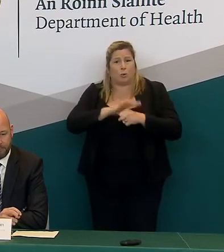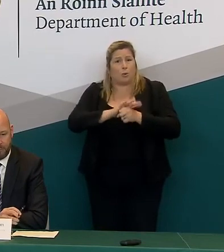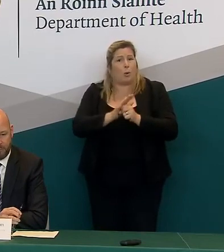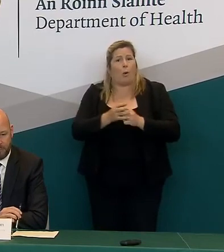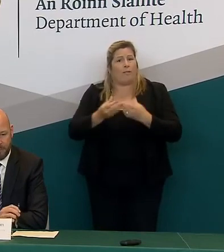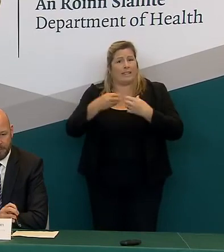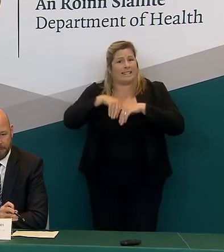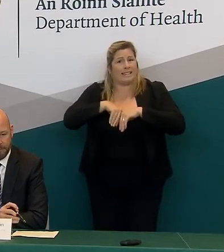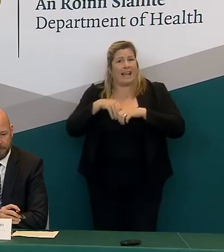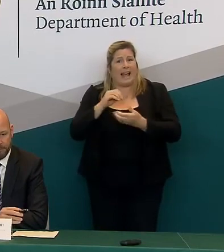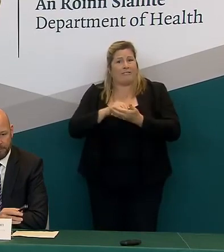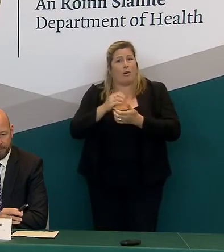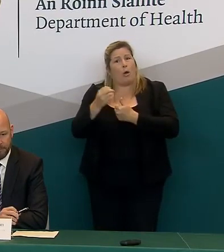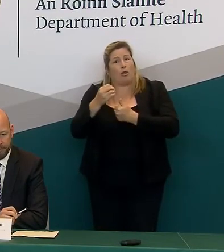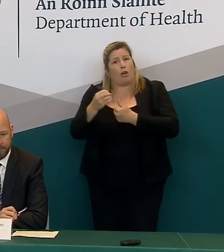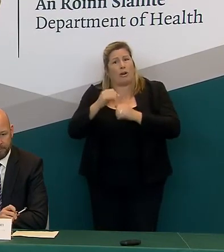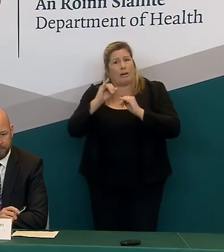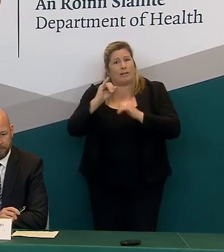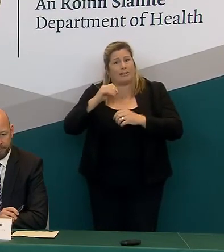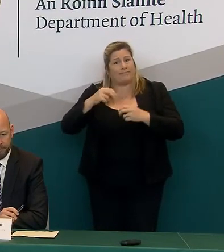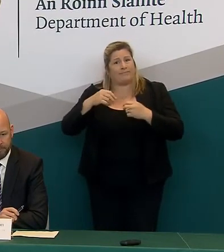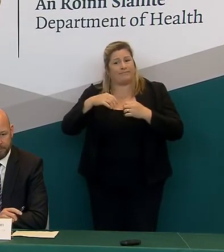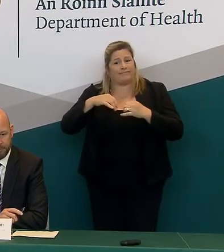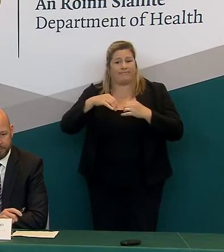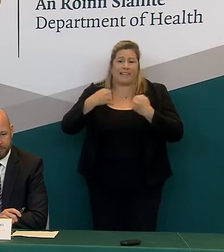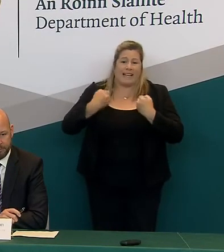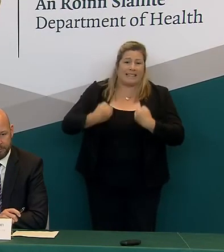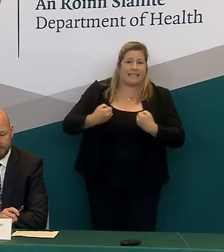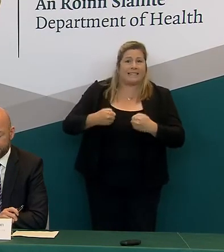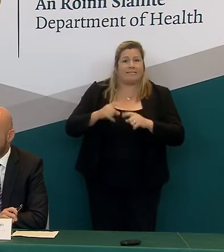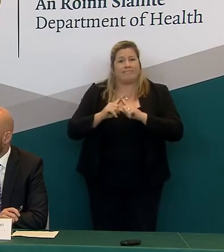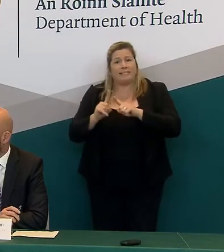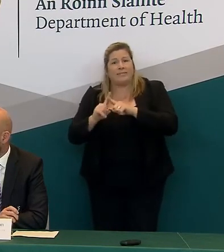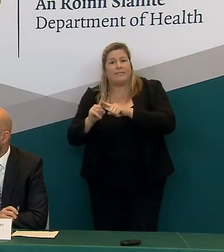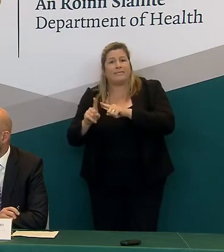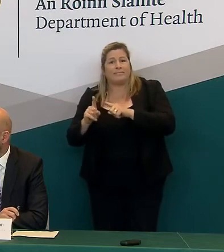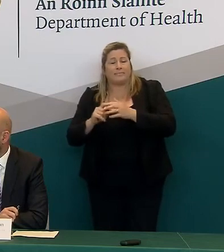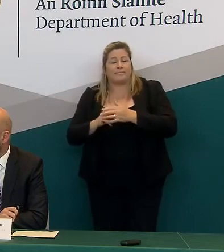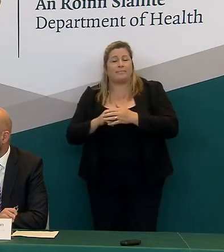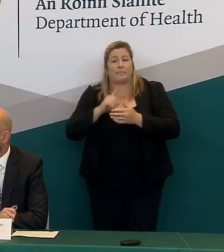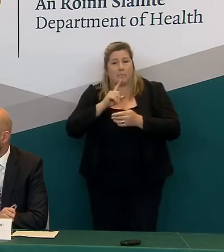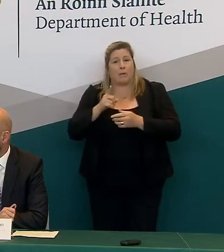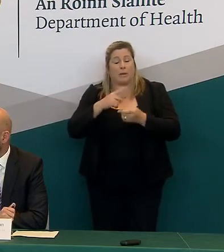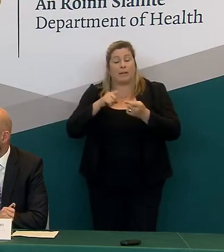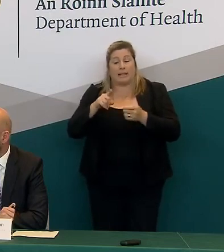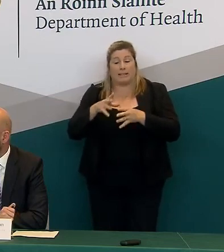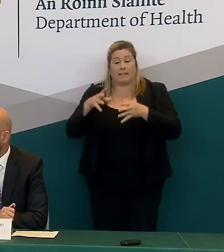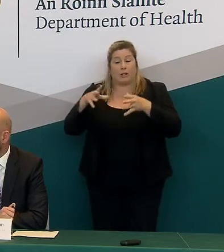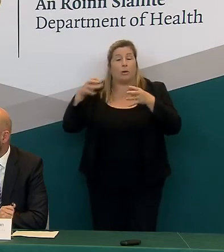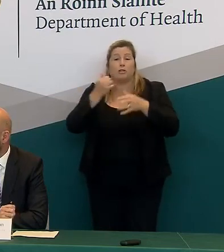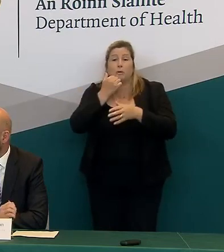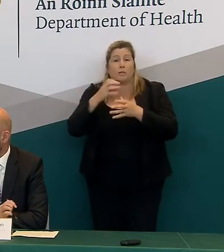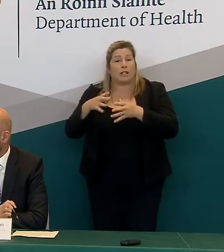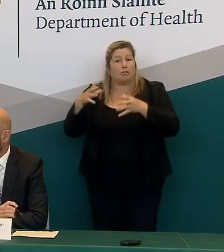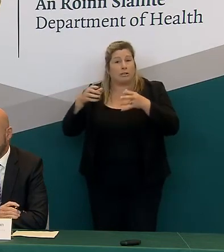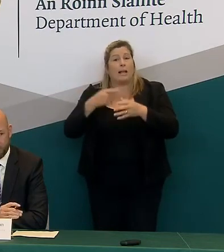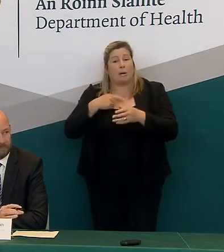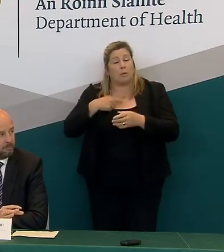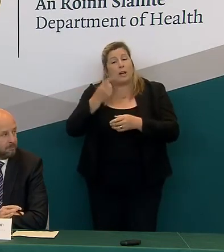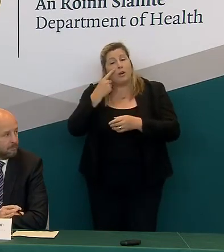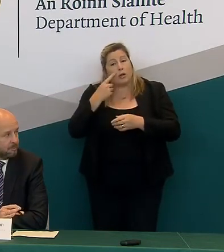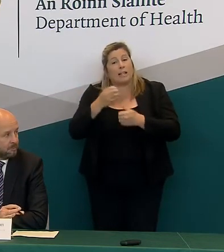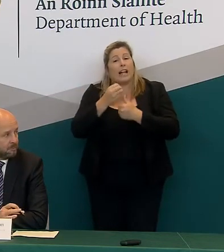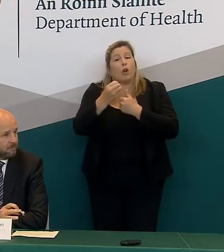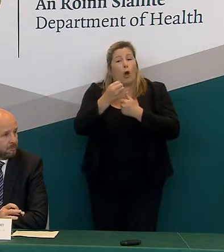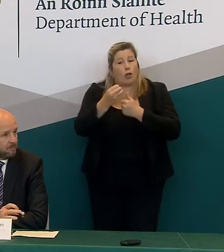conditions. And that continues to be the case, and increasingly so. And we are recommencing some activity around non-essential work